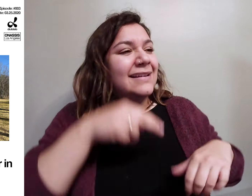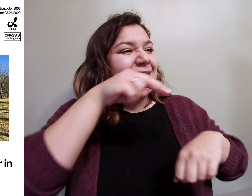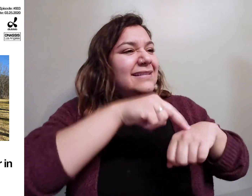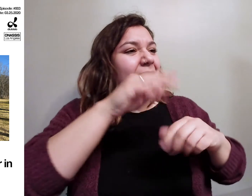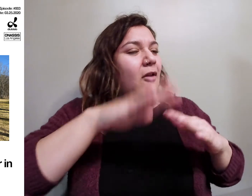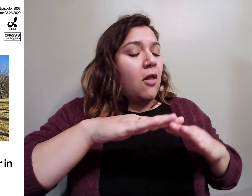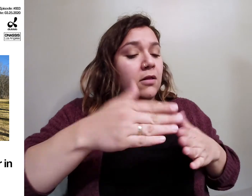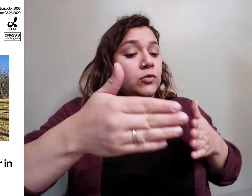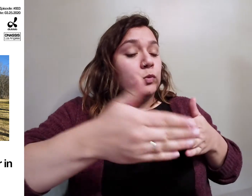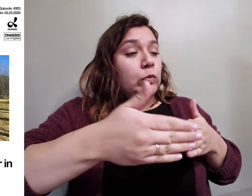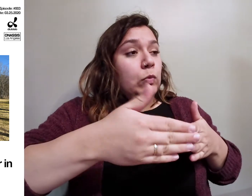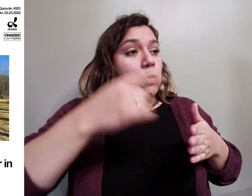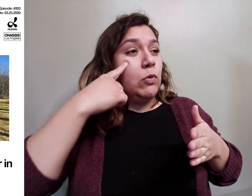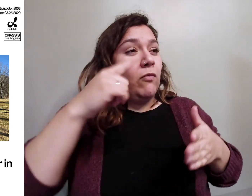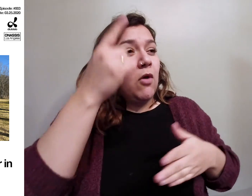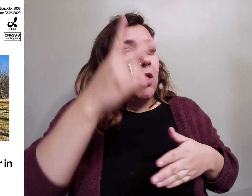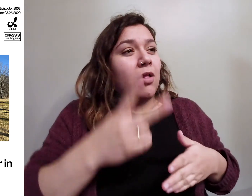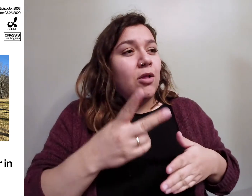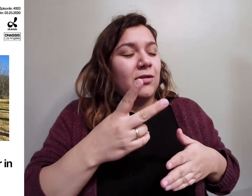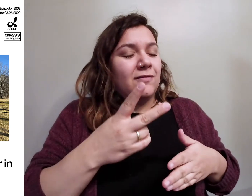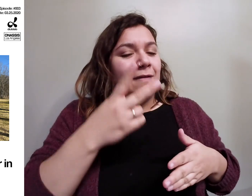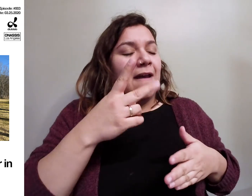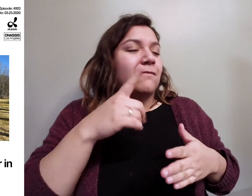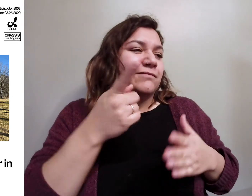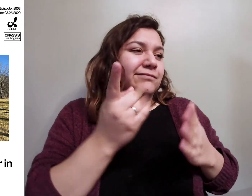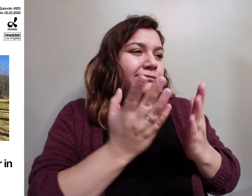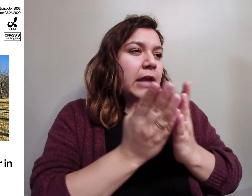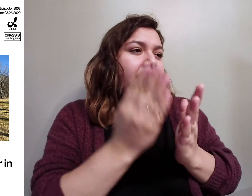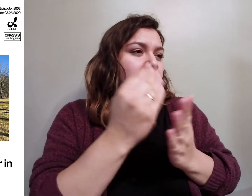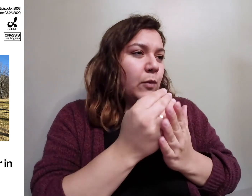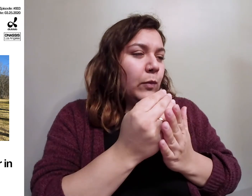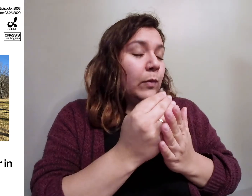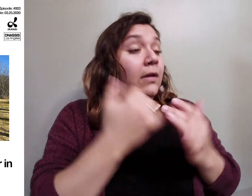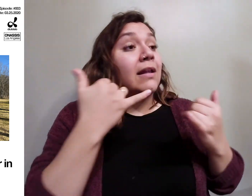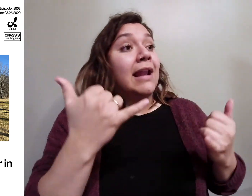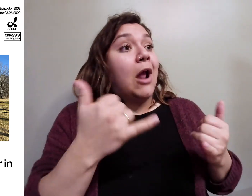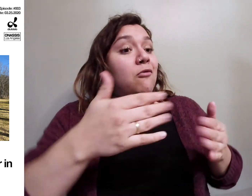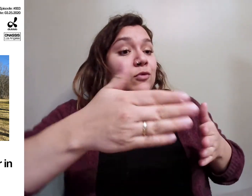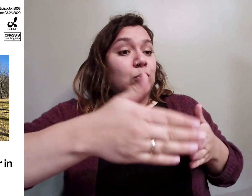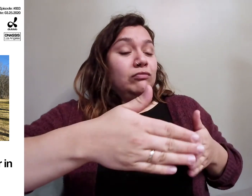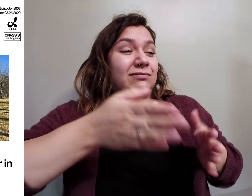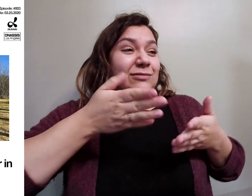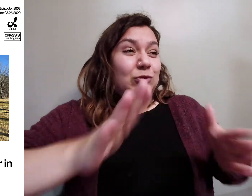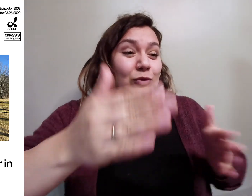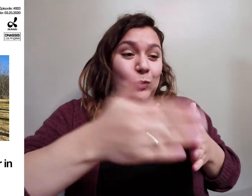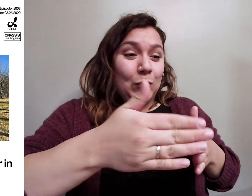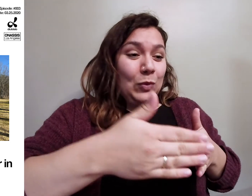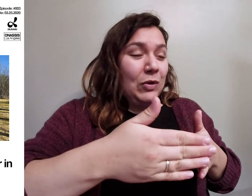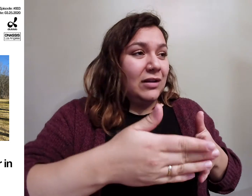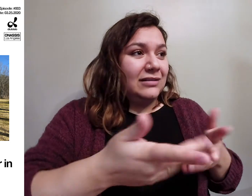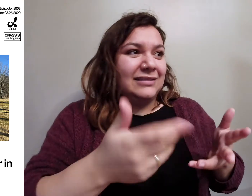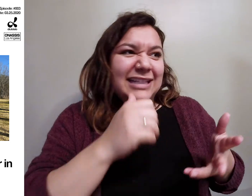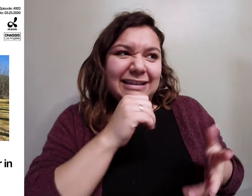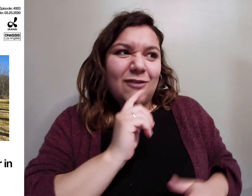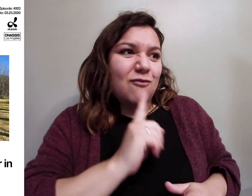corner for half an hour. Well, now the street corner is no longer